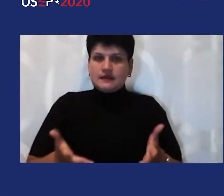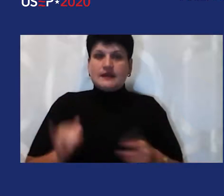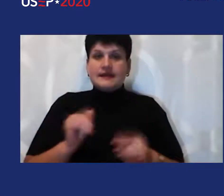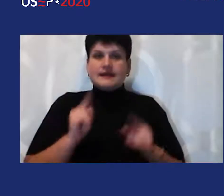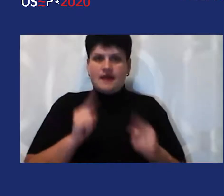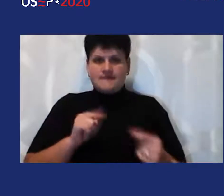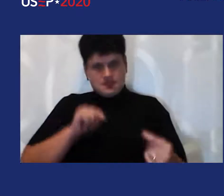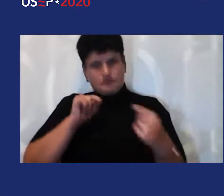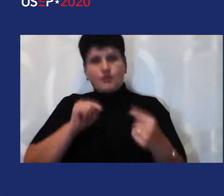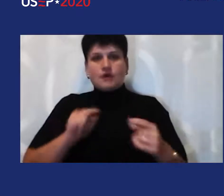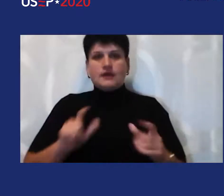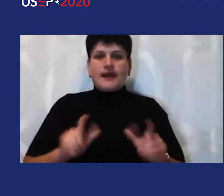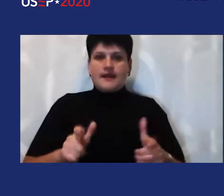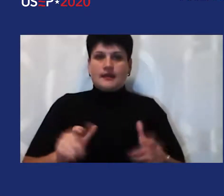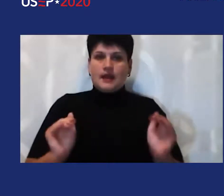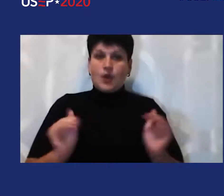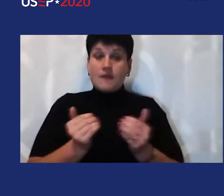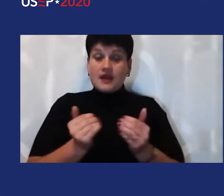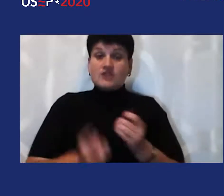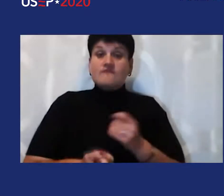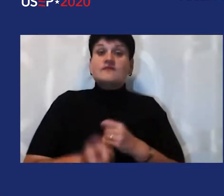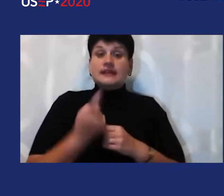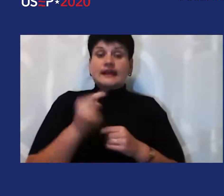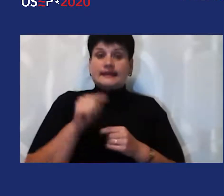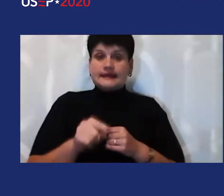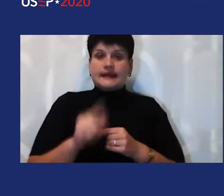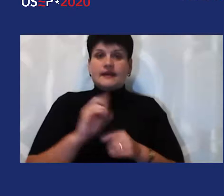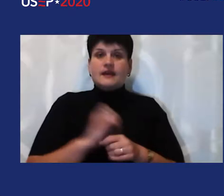in people getting tired and